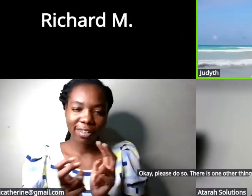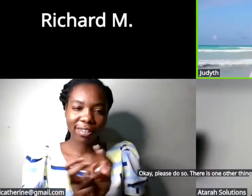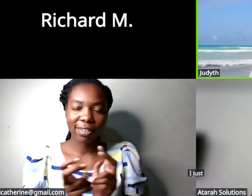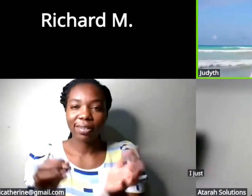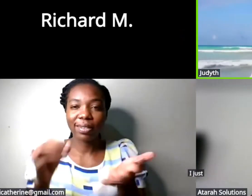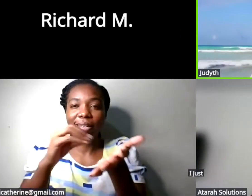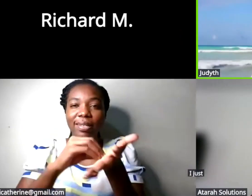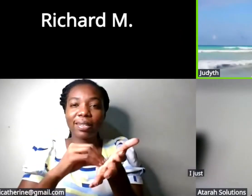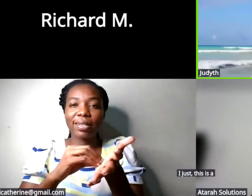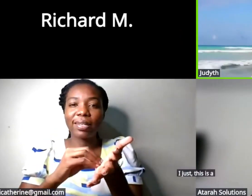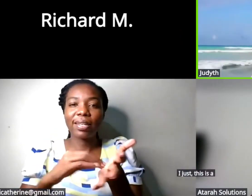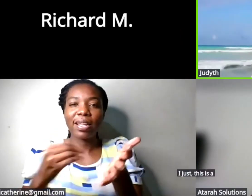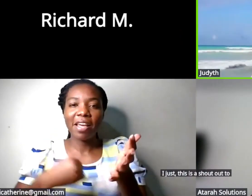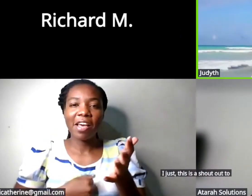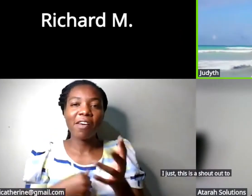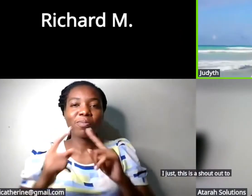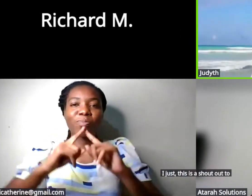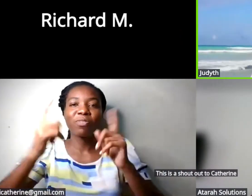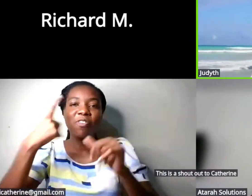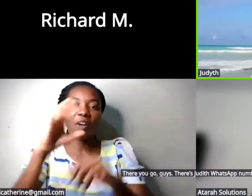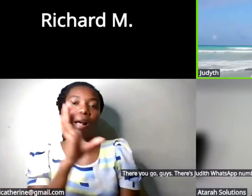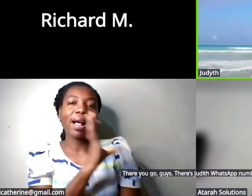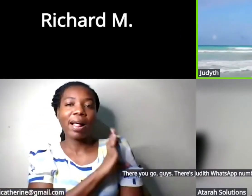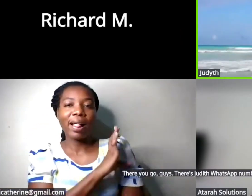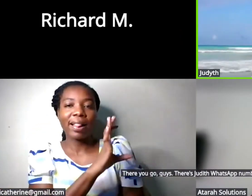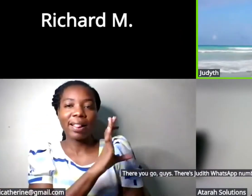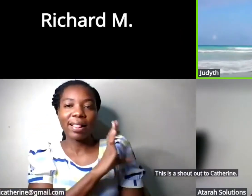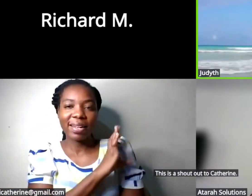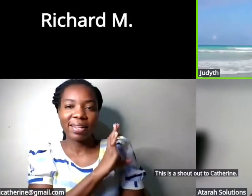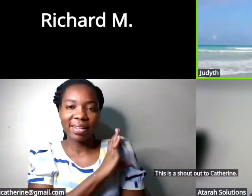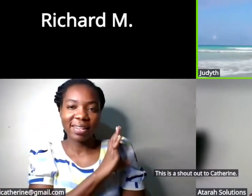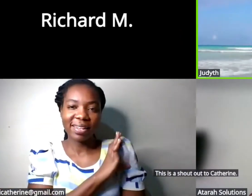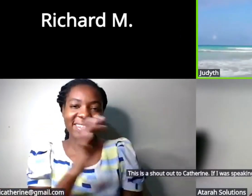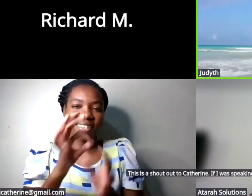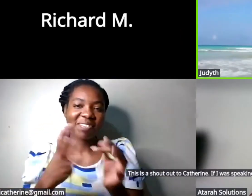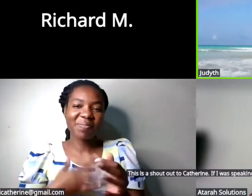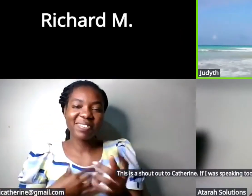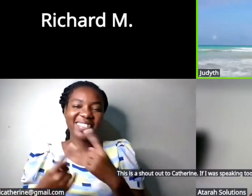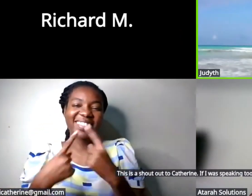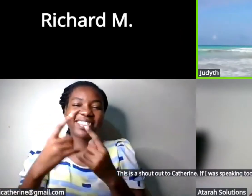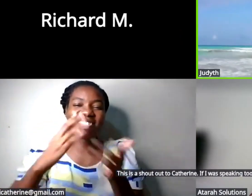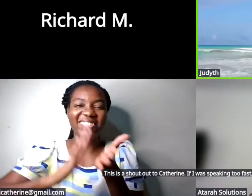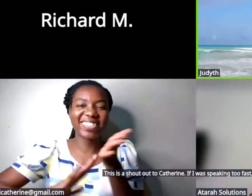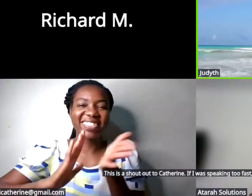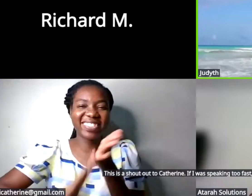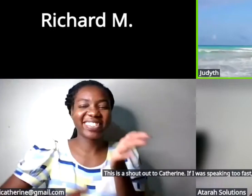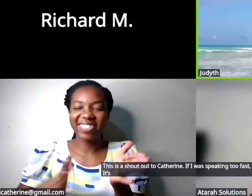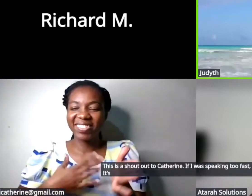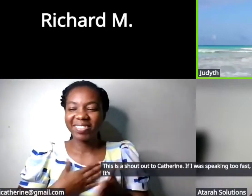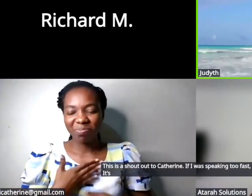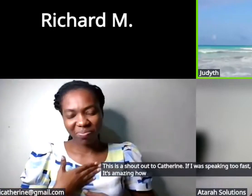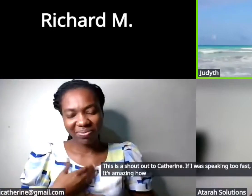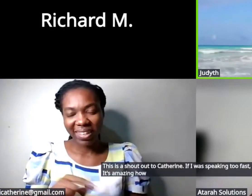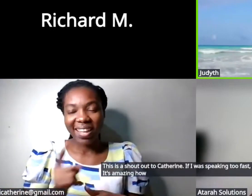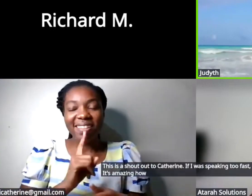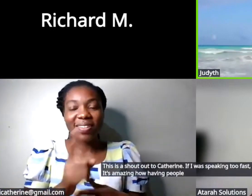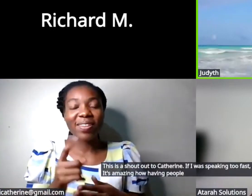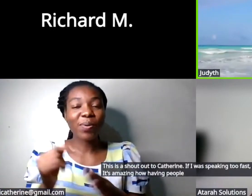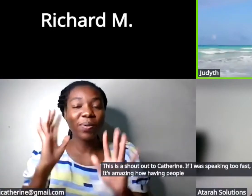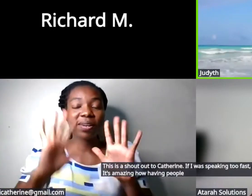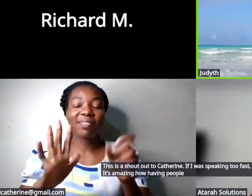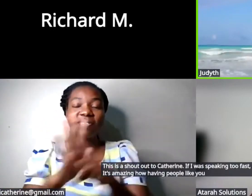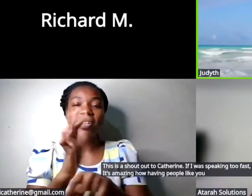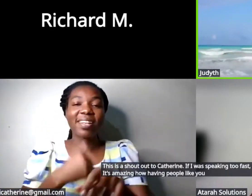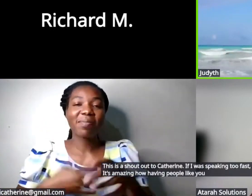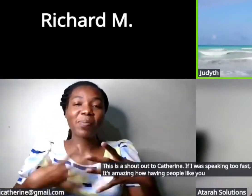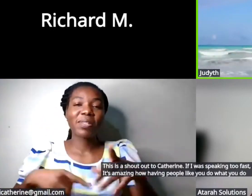This is a shout out to Catherine. If I was speaking too fast, my apologies. It's amazing having people like you do what you do.